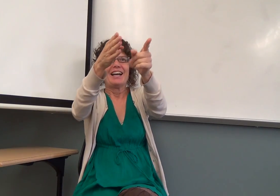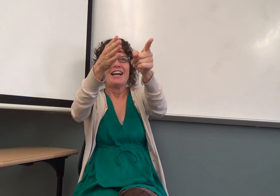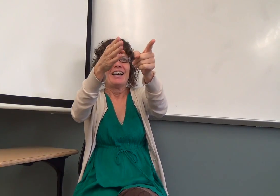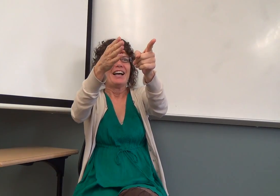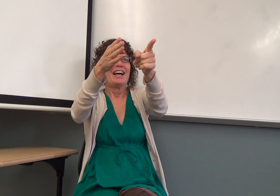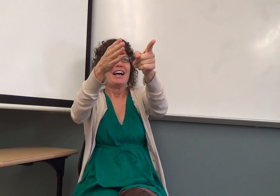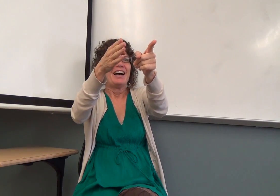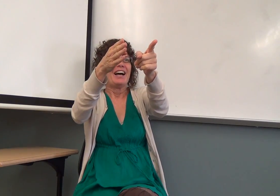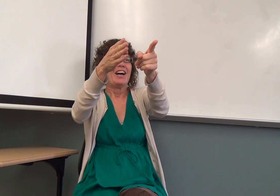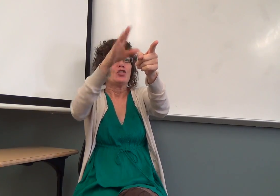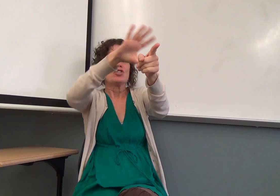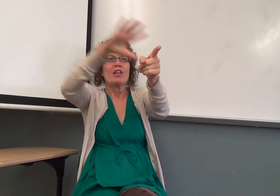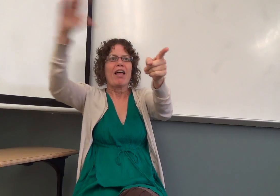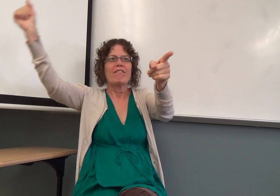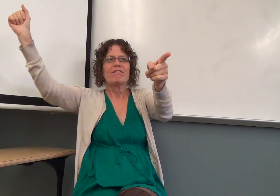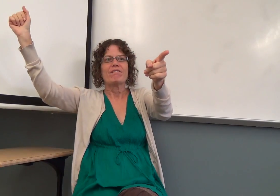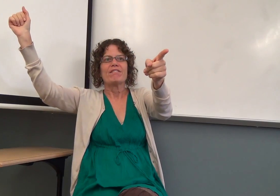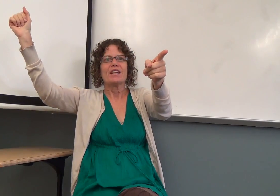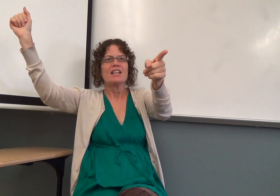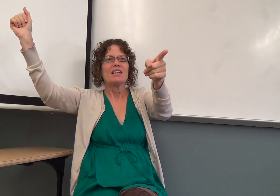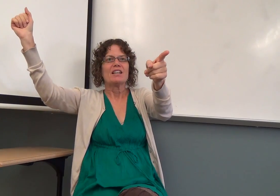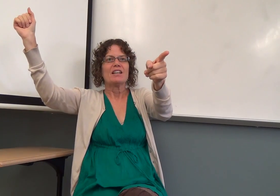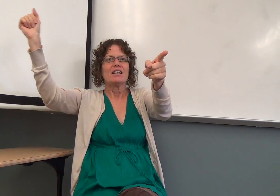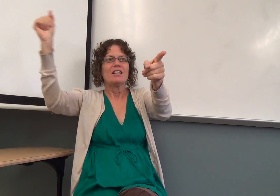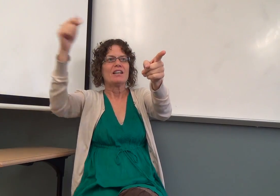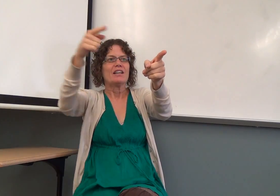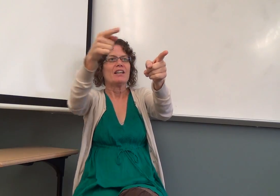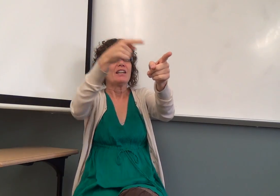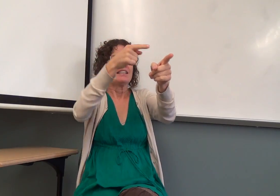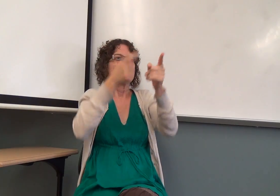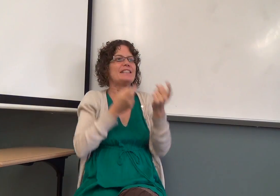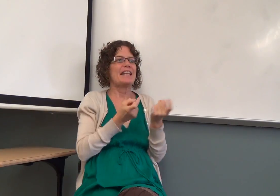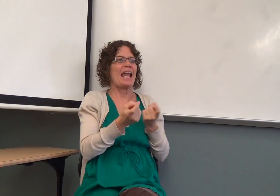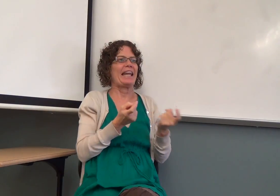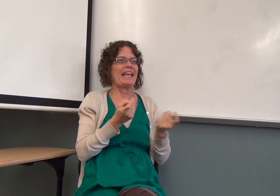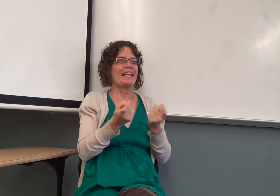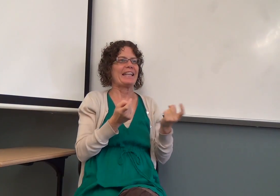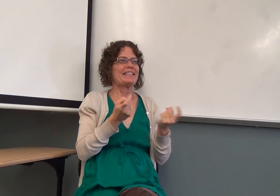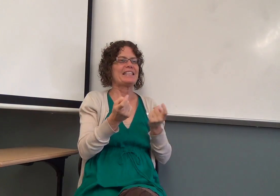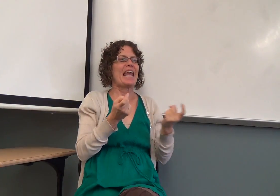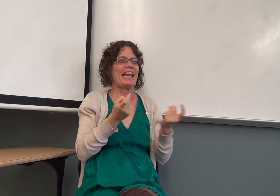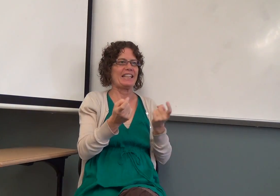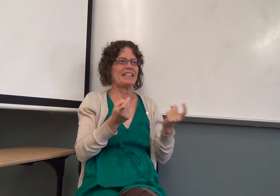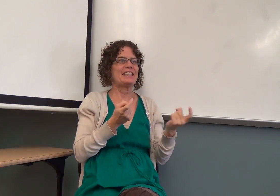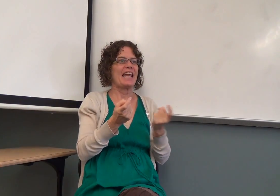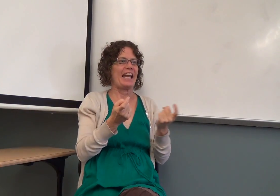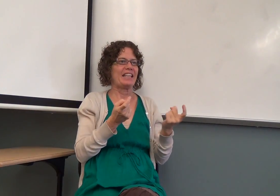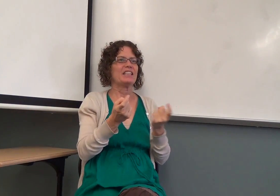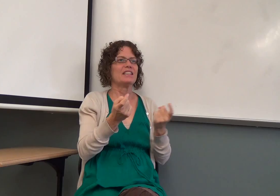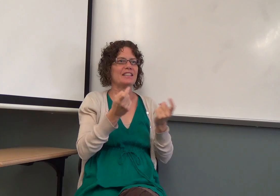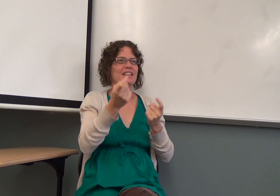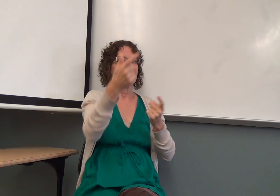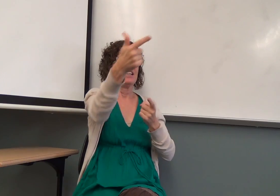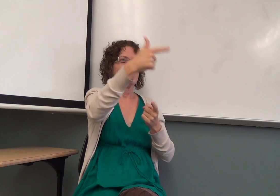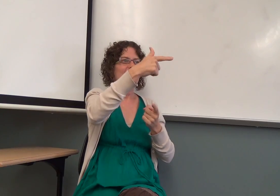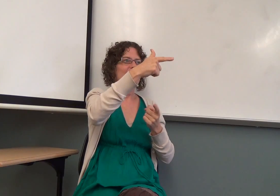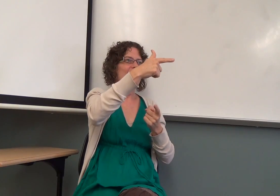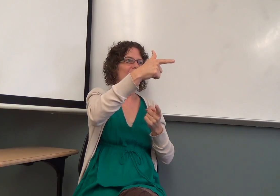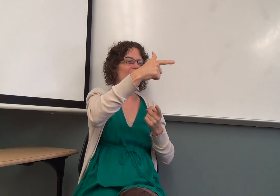loved. Oh no! What did she tell you? Skating. Skating, we jumped. We're still in the sporting arena, thank goodness. You said? Oh, she said Olympic.